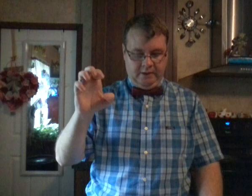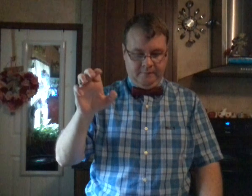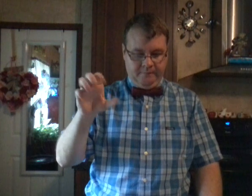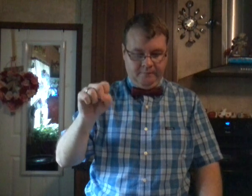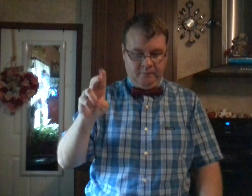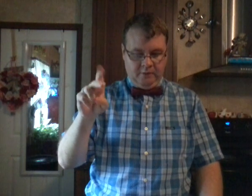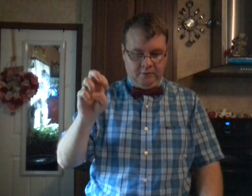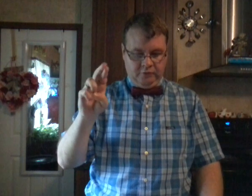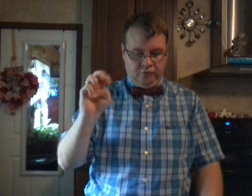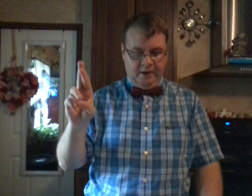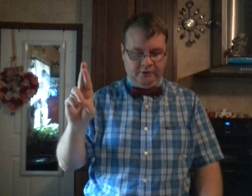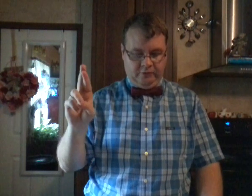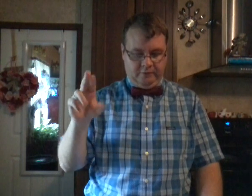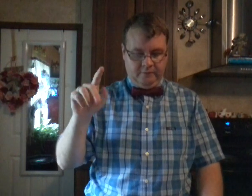the treasurer